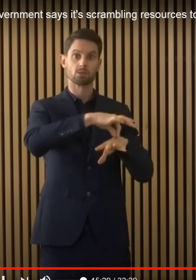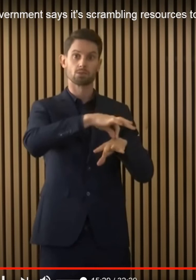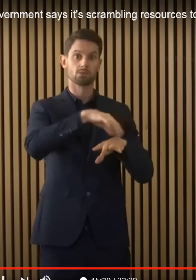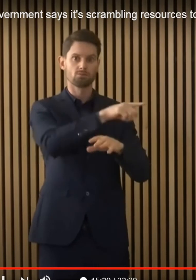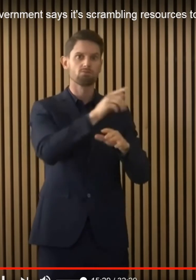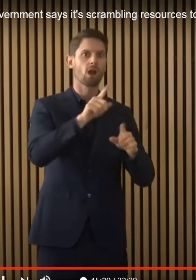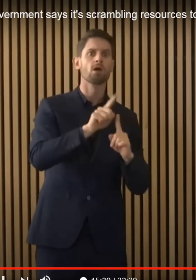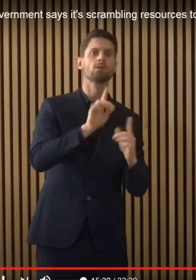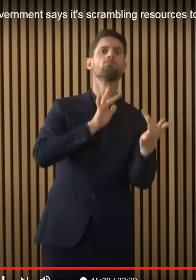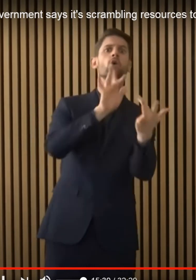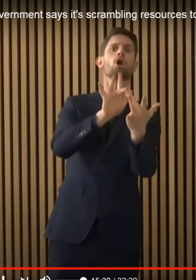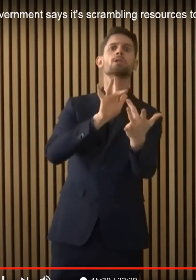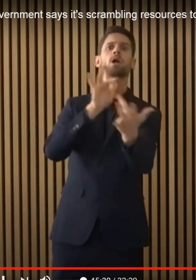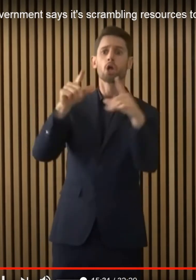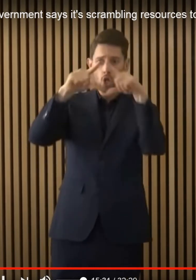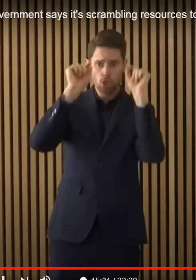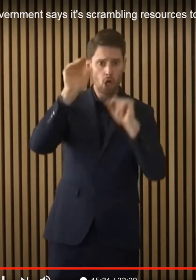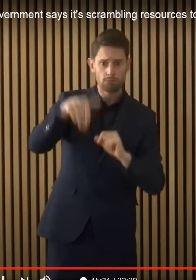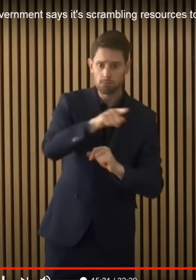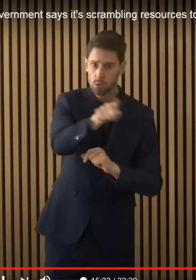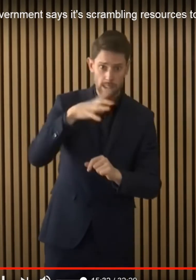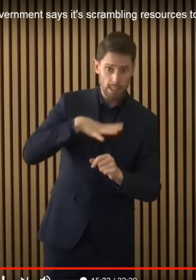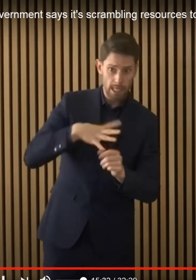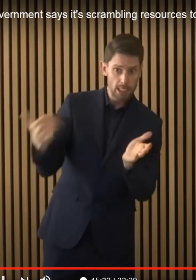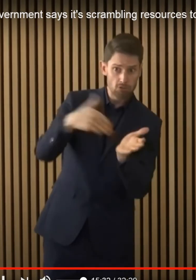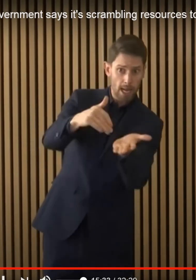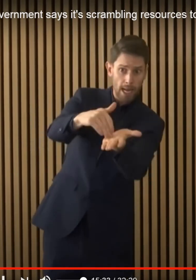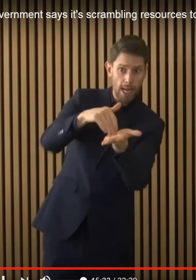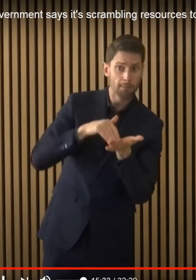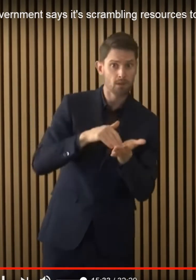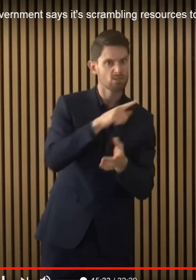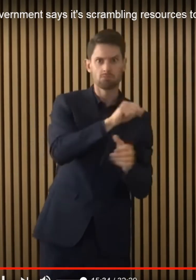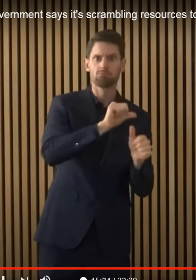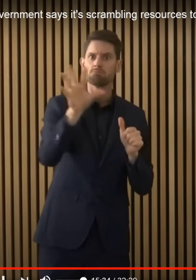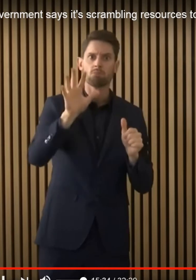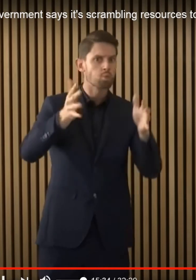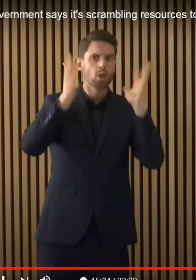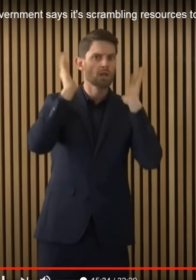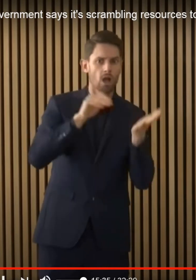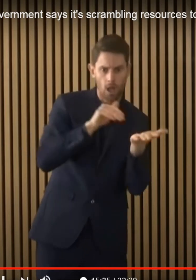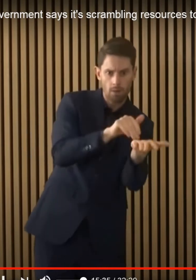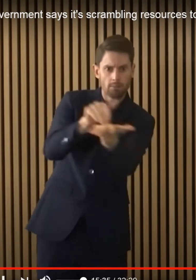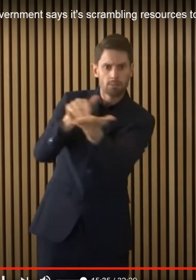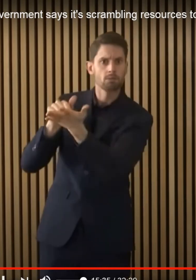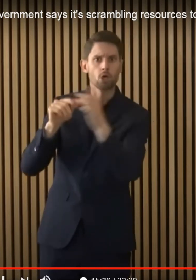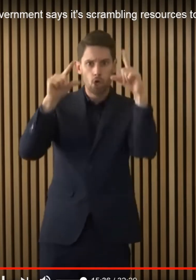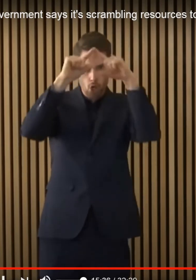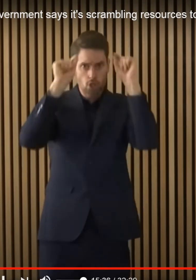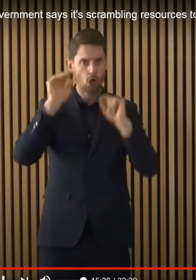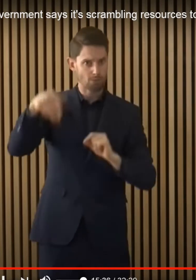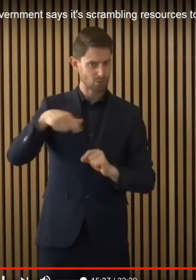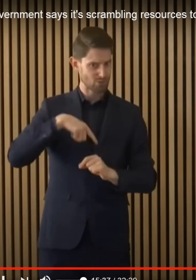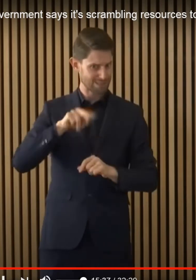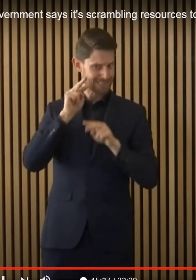literally almost wrapped themselves around in the socially distancing way we can to support these services